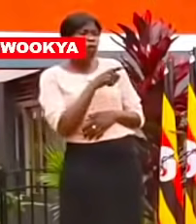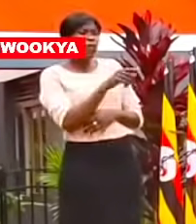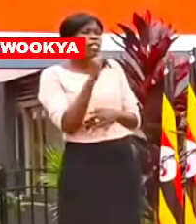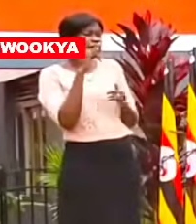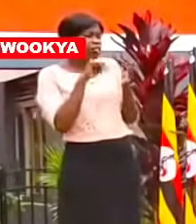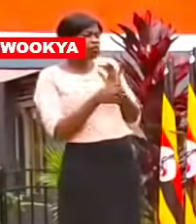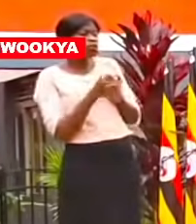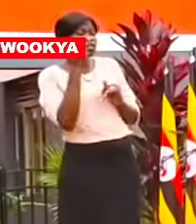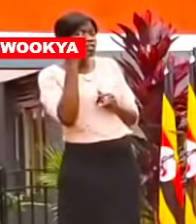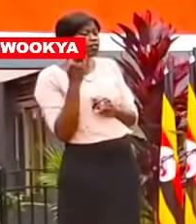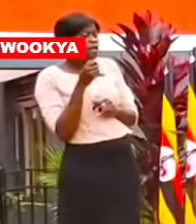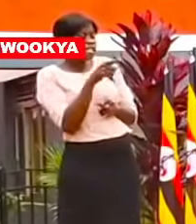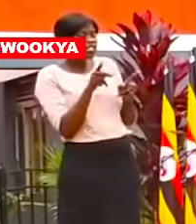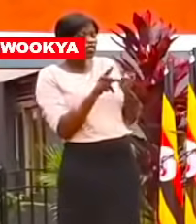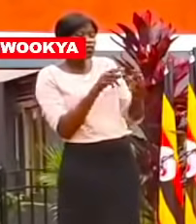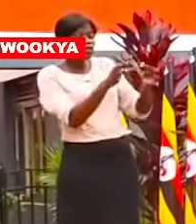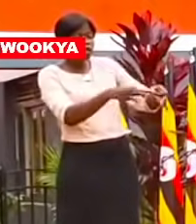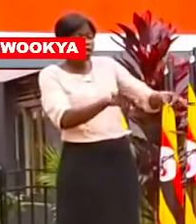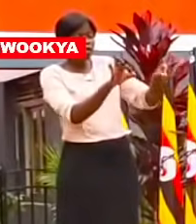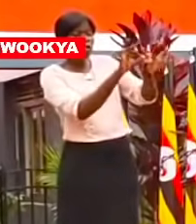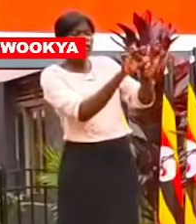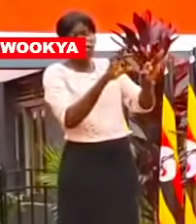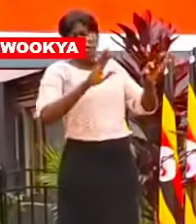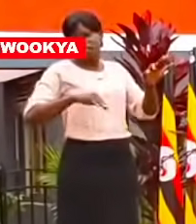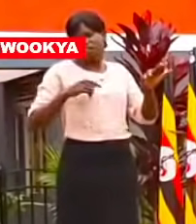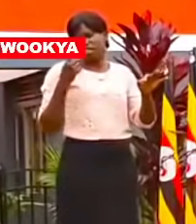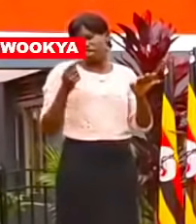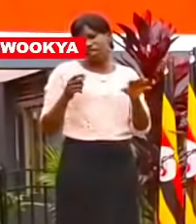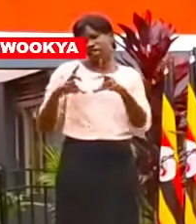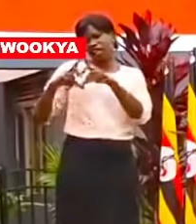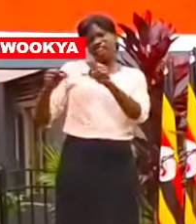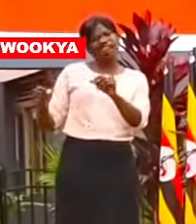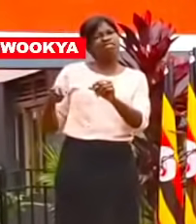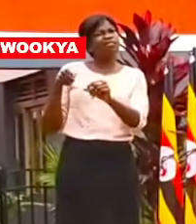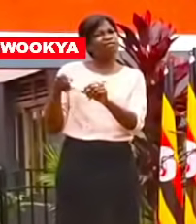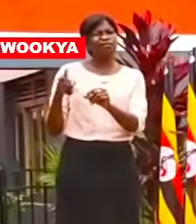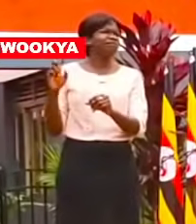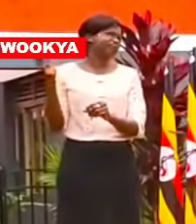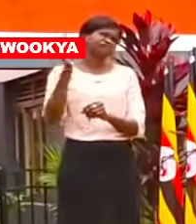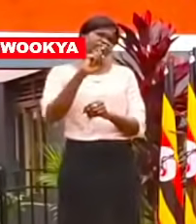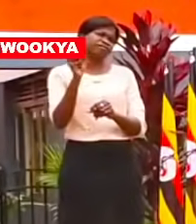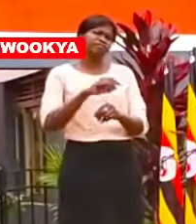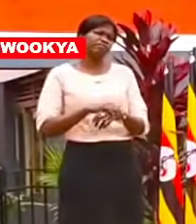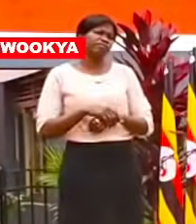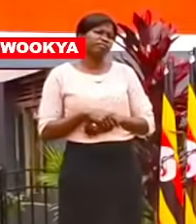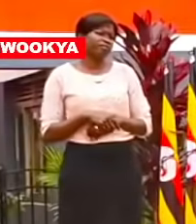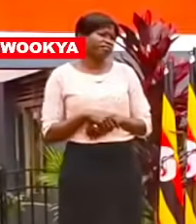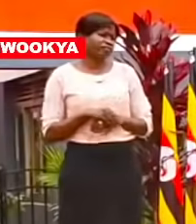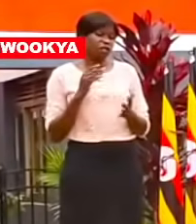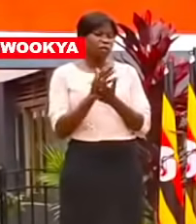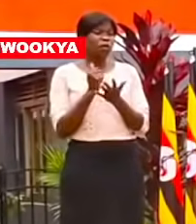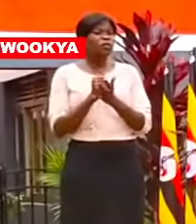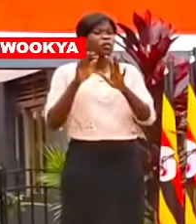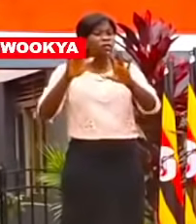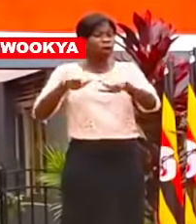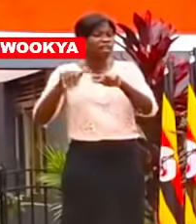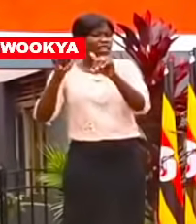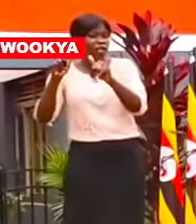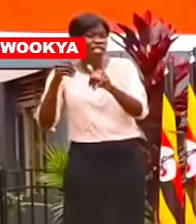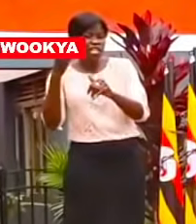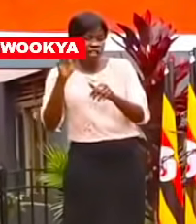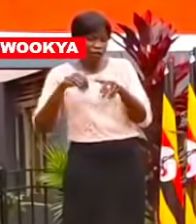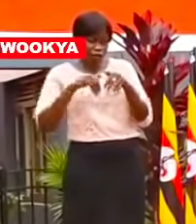Ekyo kyamakulu nnyo okusinga okugamba nti kakati abatalina vaccination cards tugenda baggalira bweru. Kubanga Parliament bwekikola nga bwe